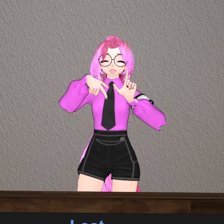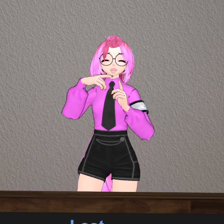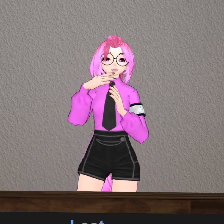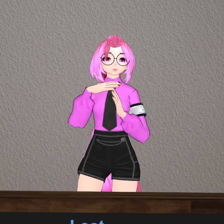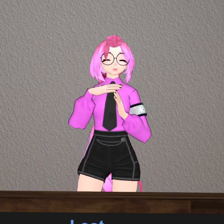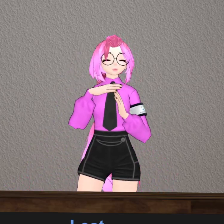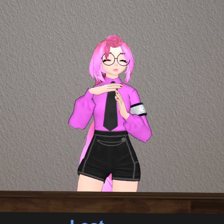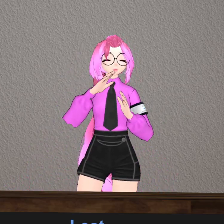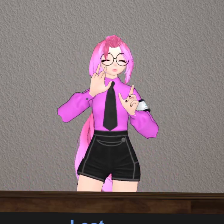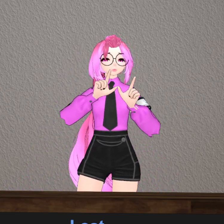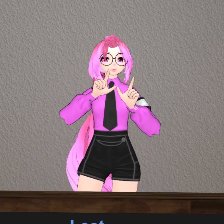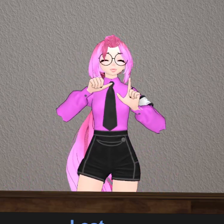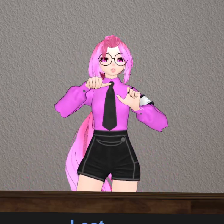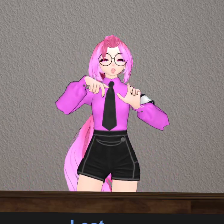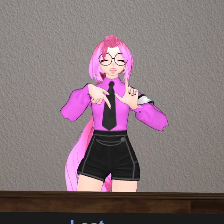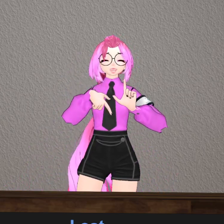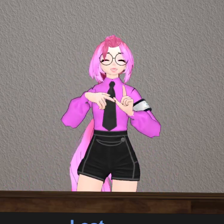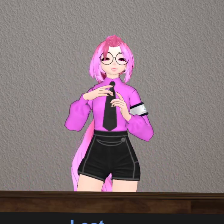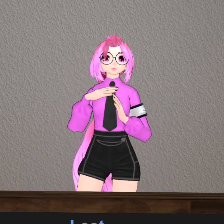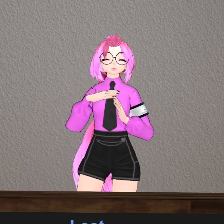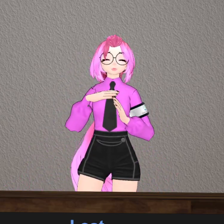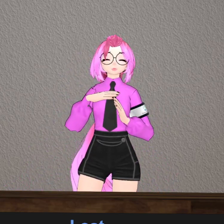want. Want.